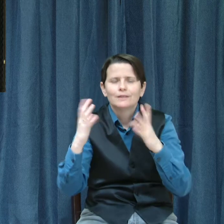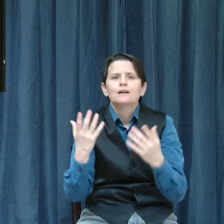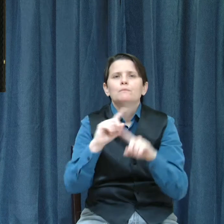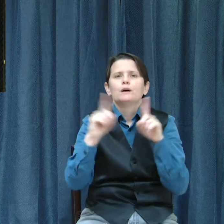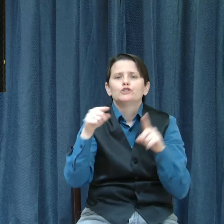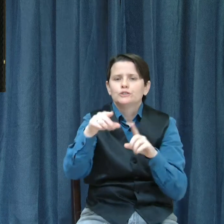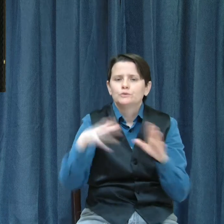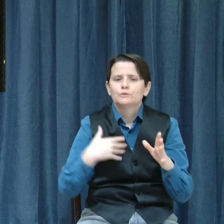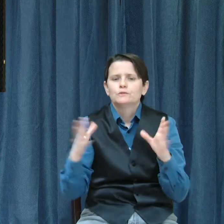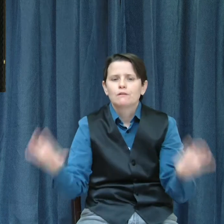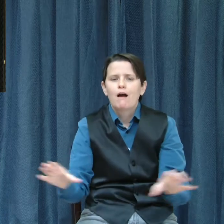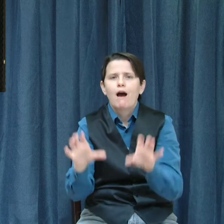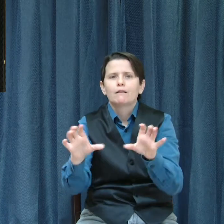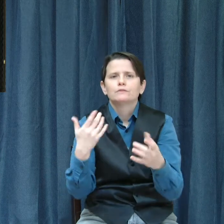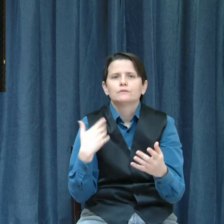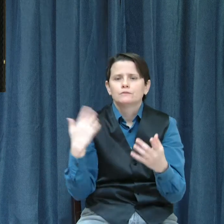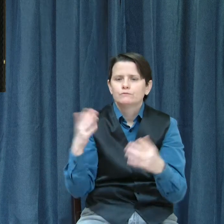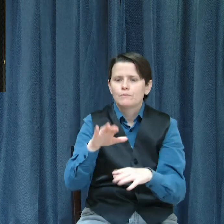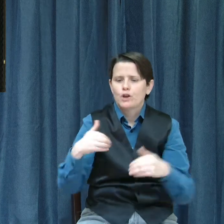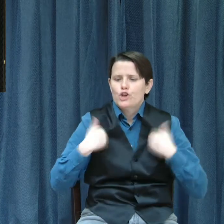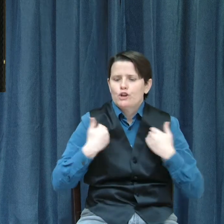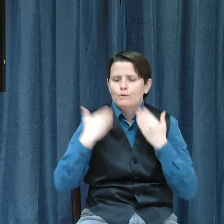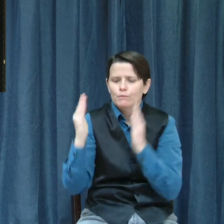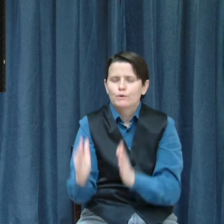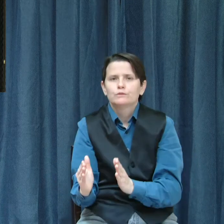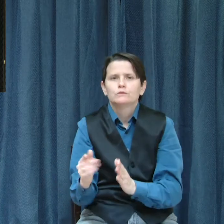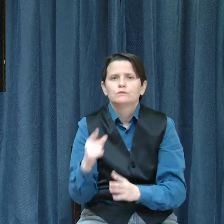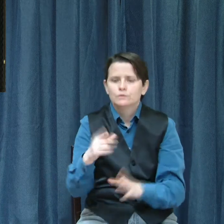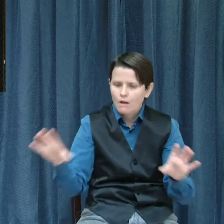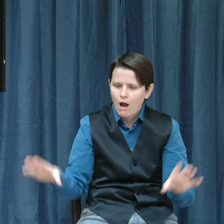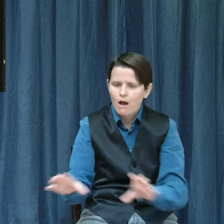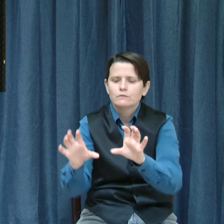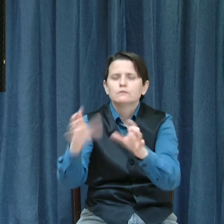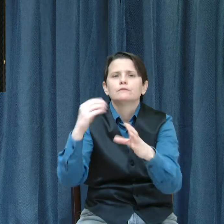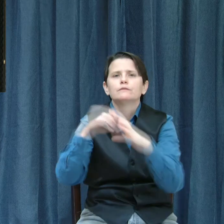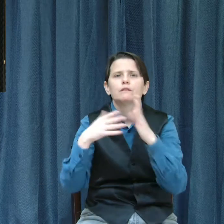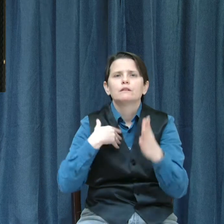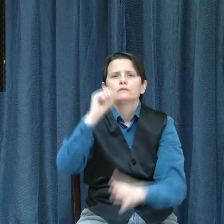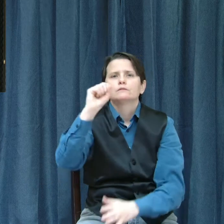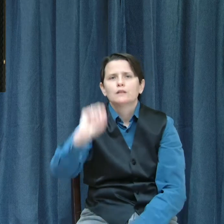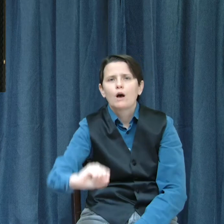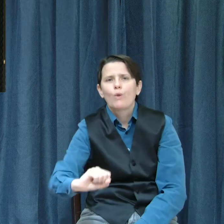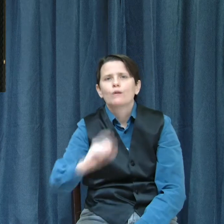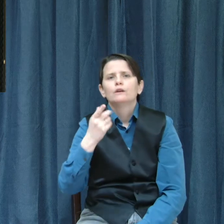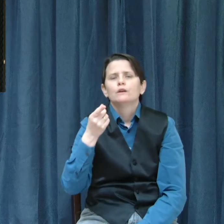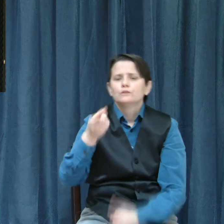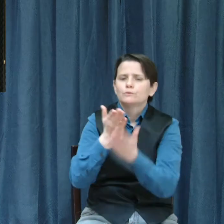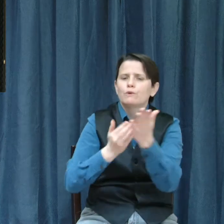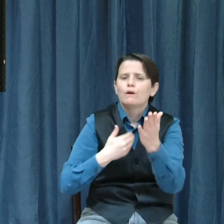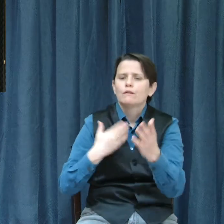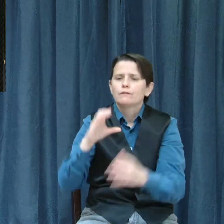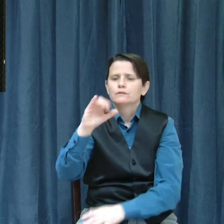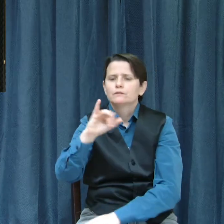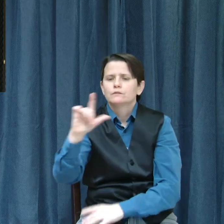also from a young woman. She was activist in the South. She was activist. She was a part of the civil rights movement in a